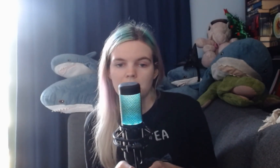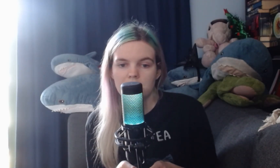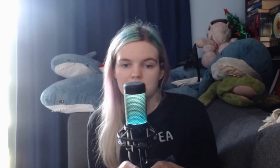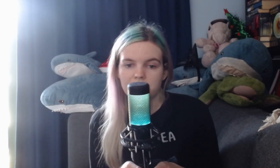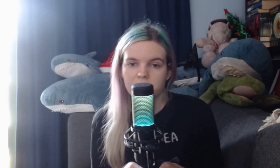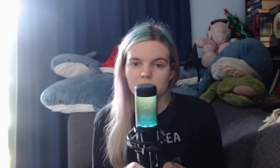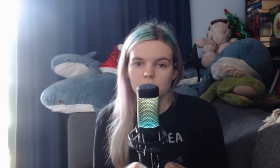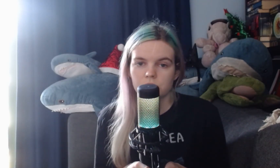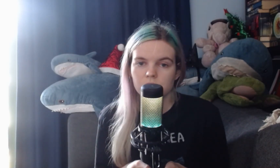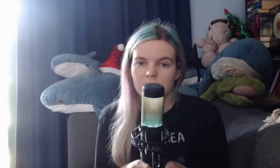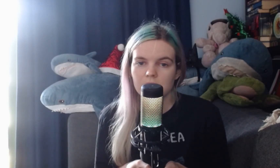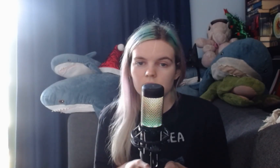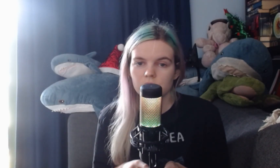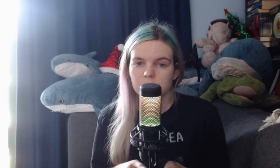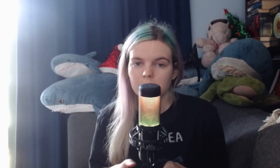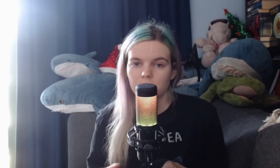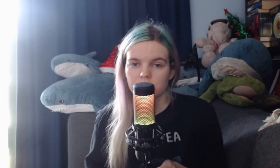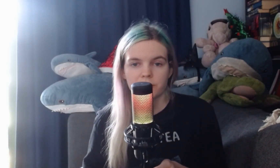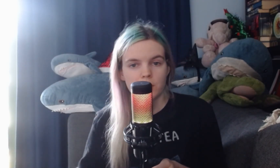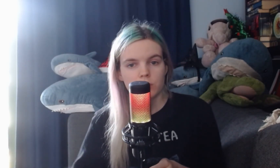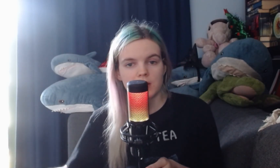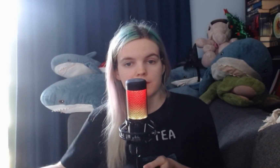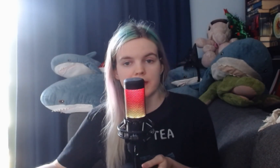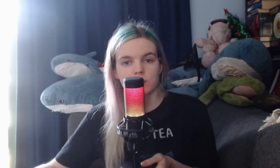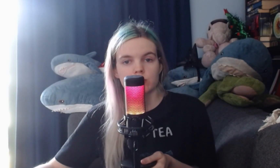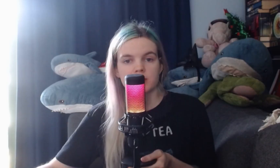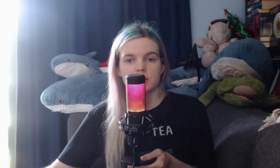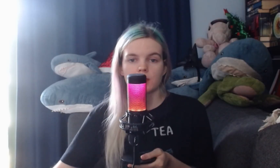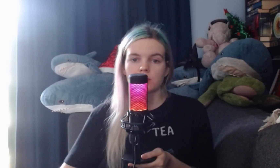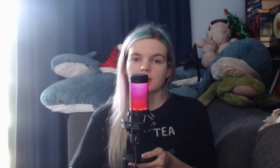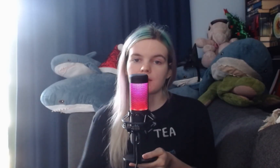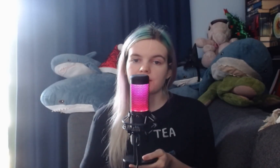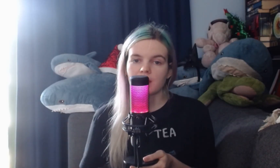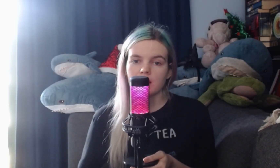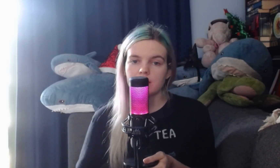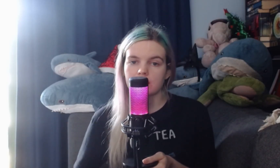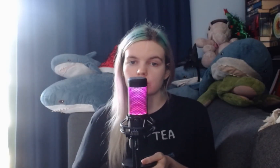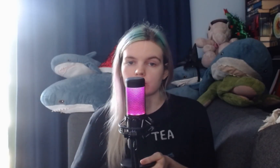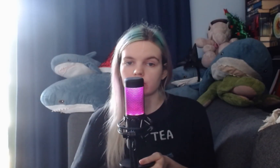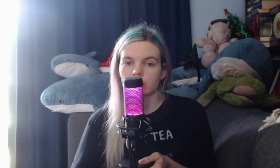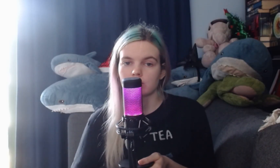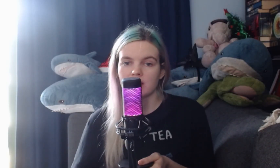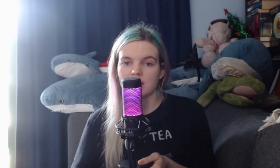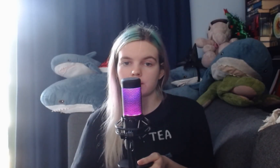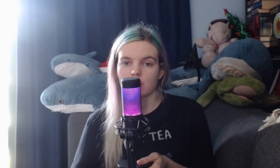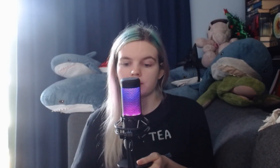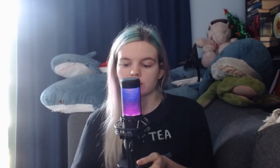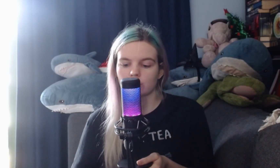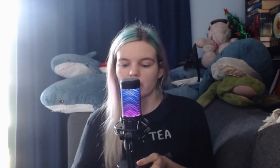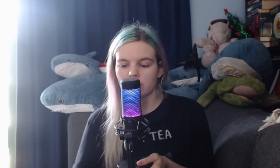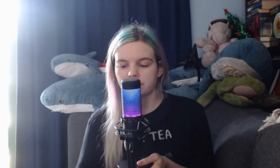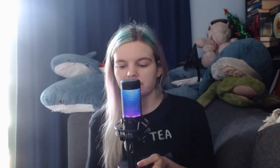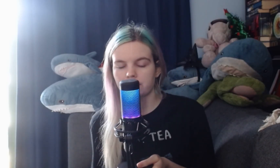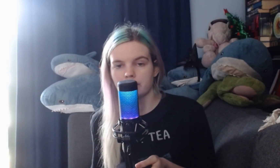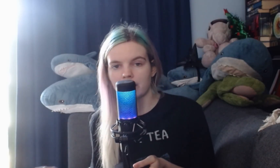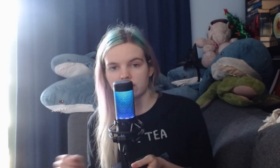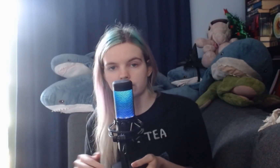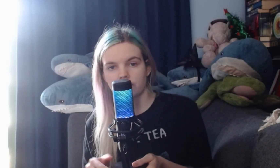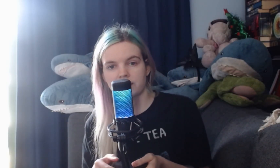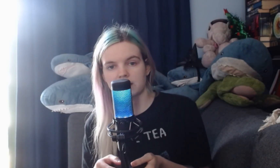Hey, so today not about the spoken Natvi language, but about the Natvi sign language. Many are probably not aware of this, but for the second